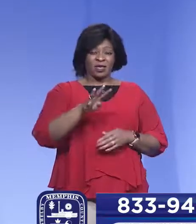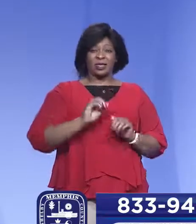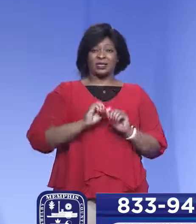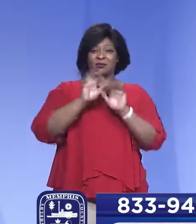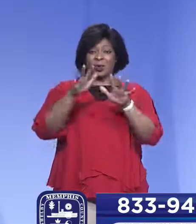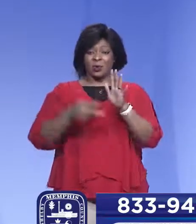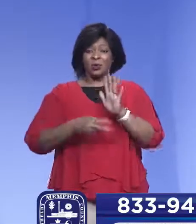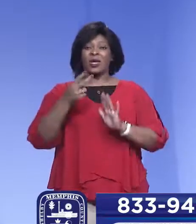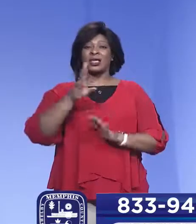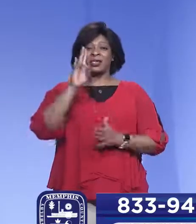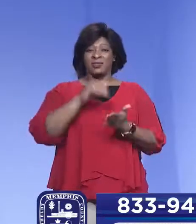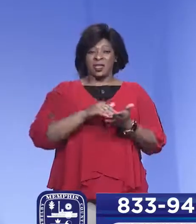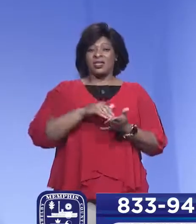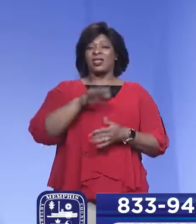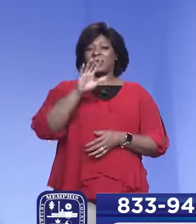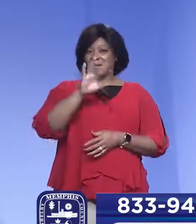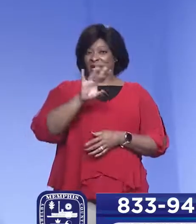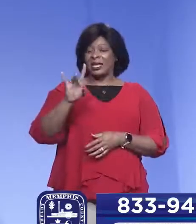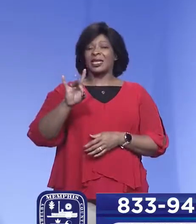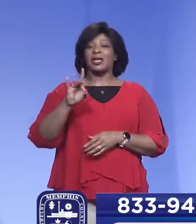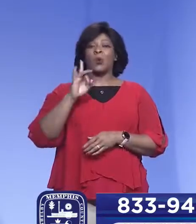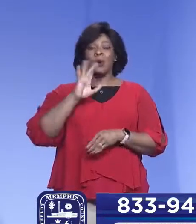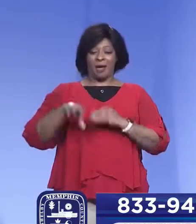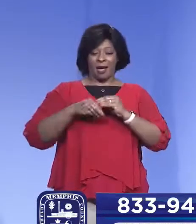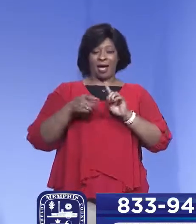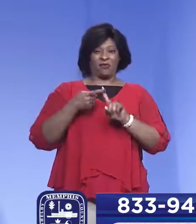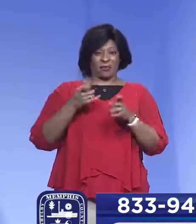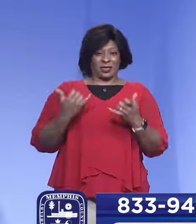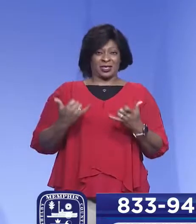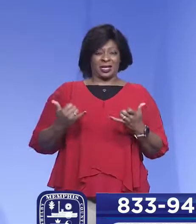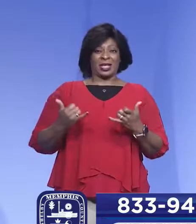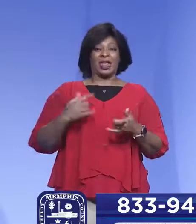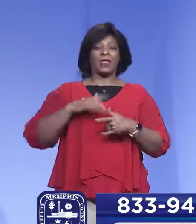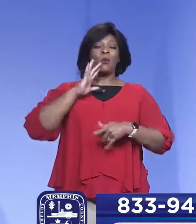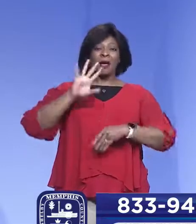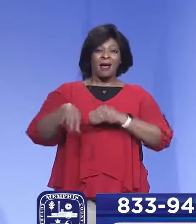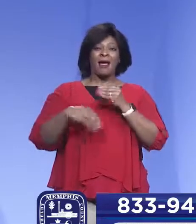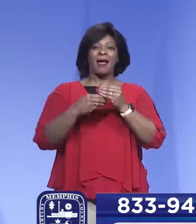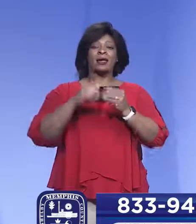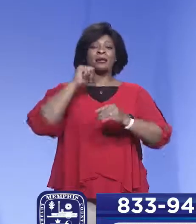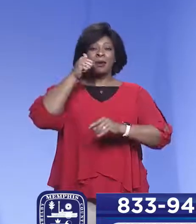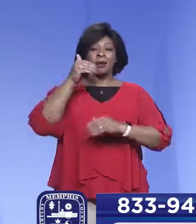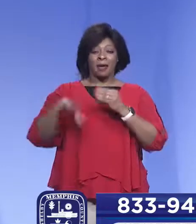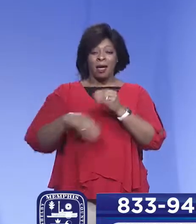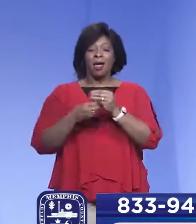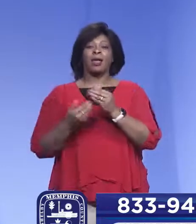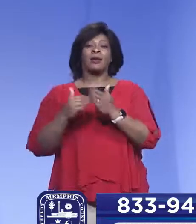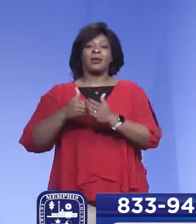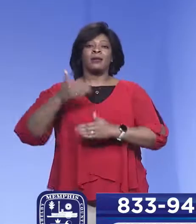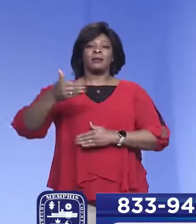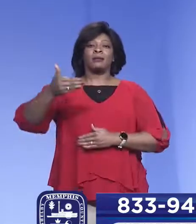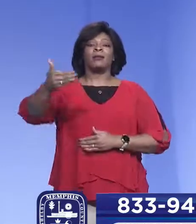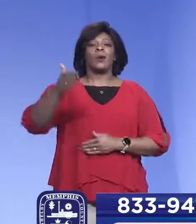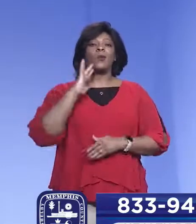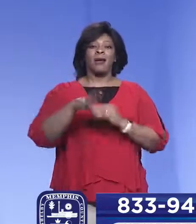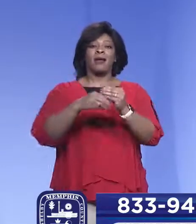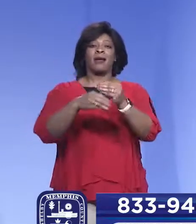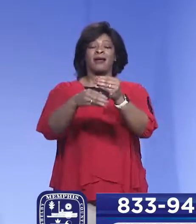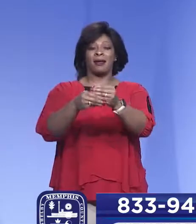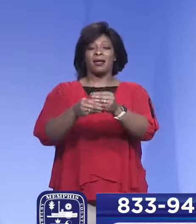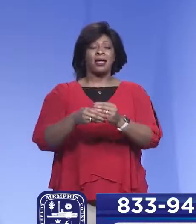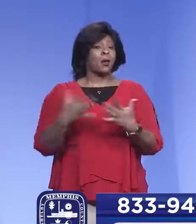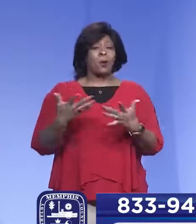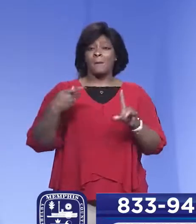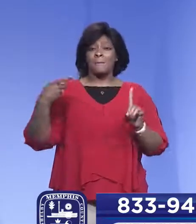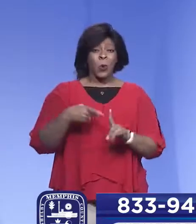to our cases as of today. Then we add new cases tomorrow and new cases the following day. The point there